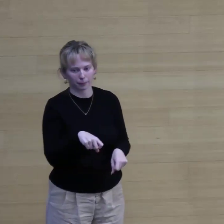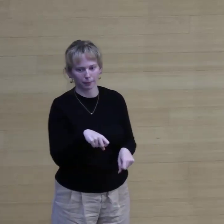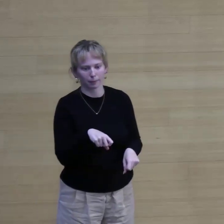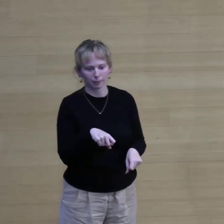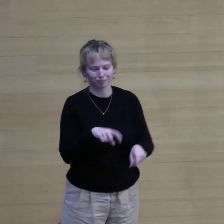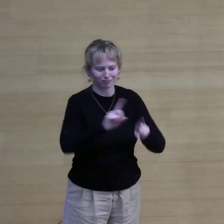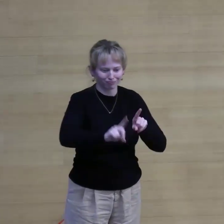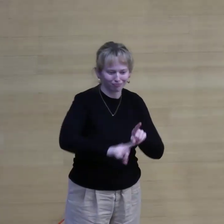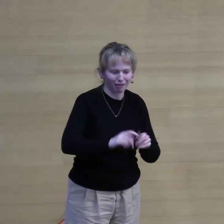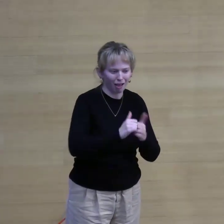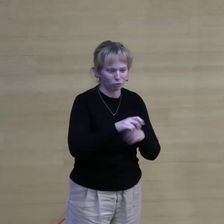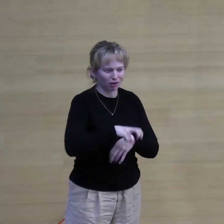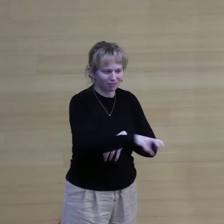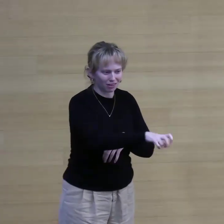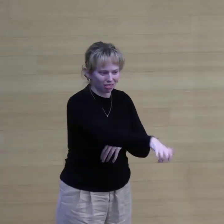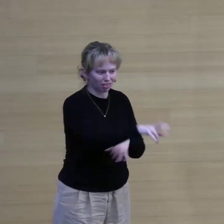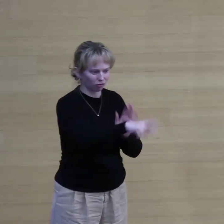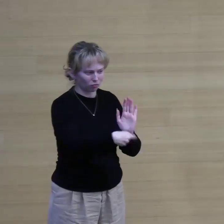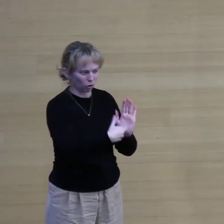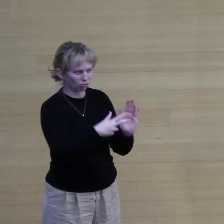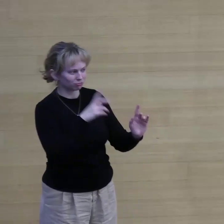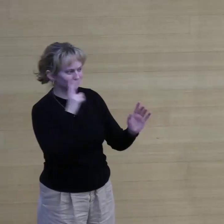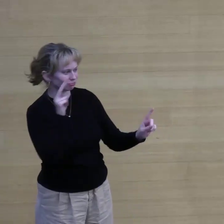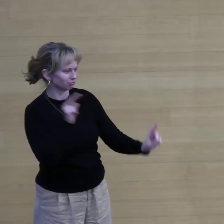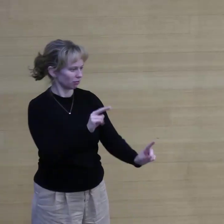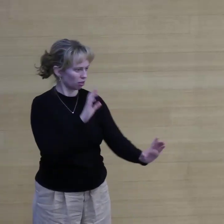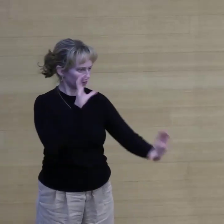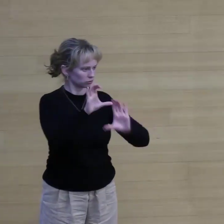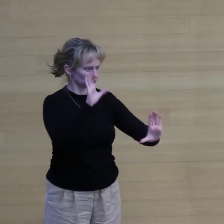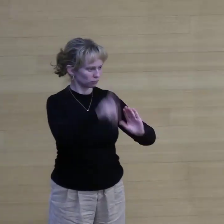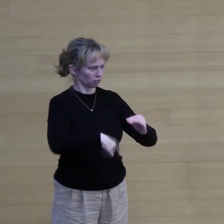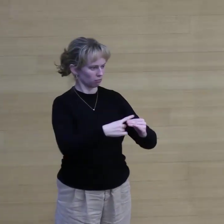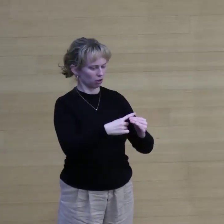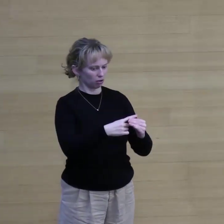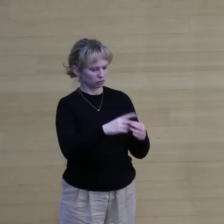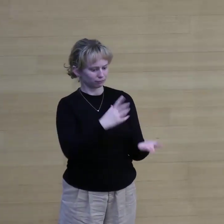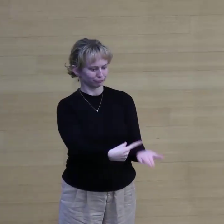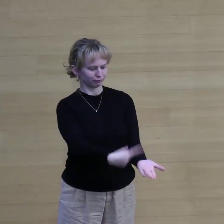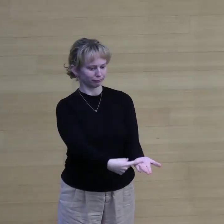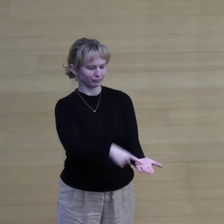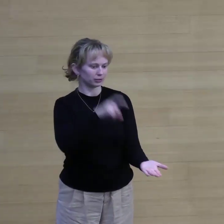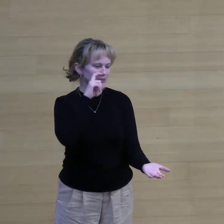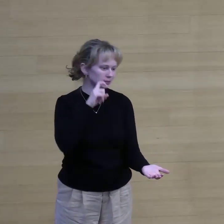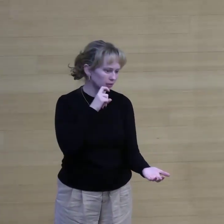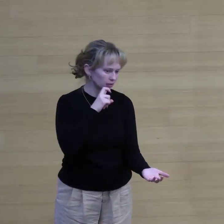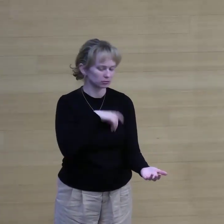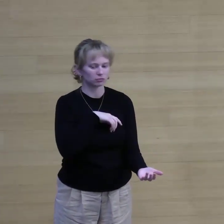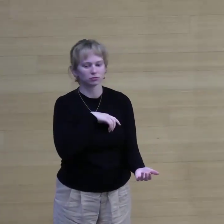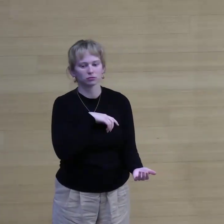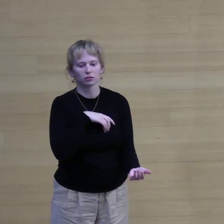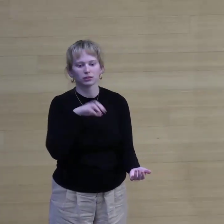ways. Like, how do you see that conversation when it comes to talking about sex,